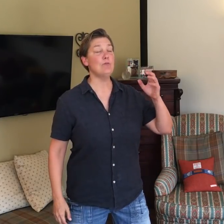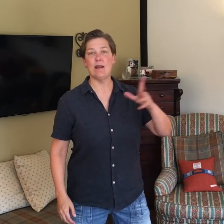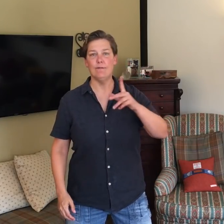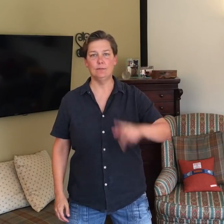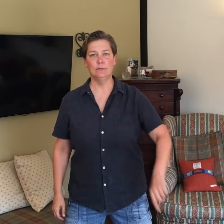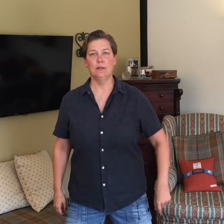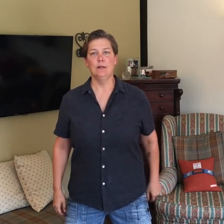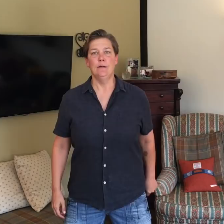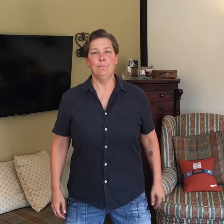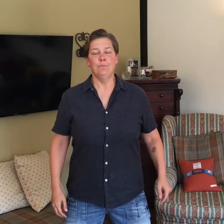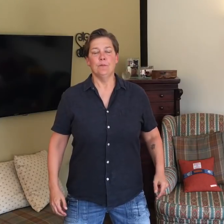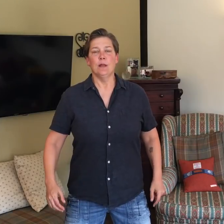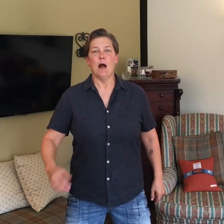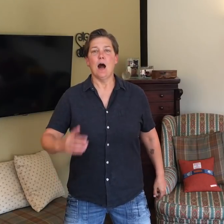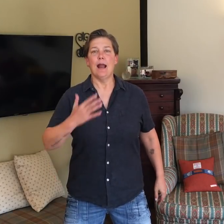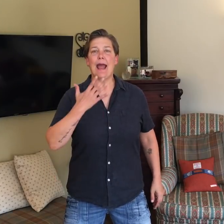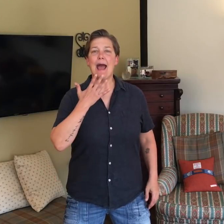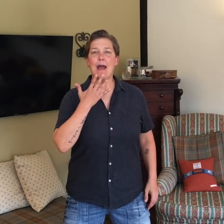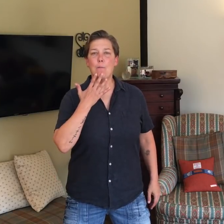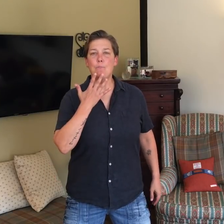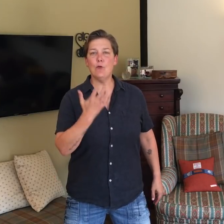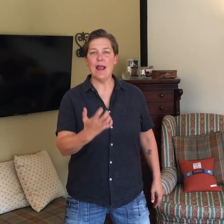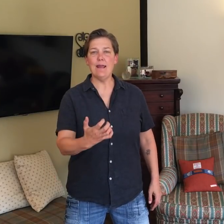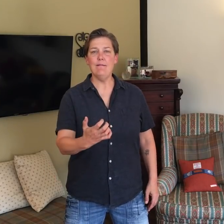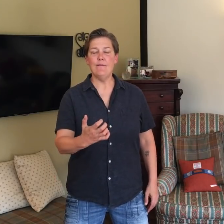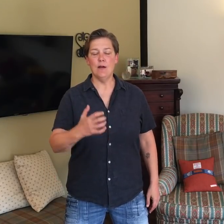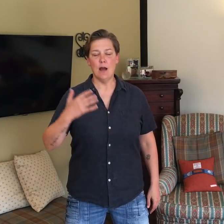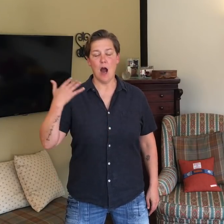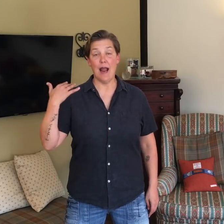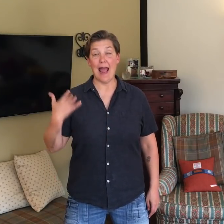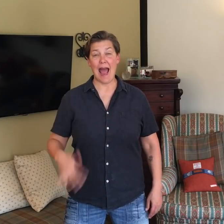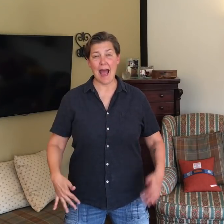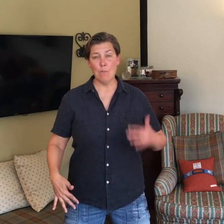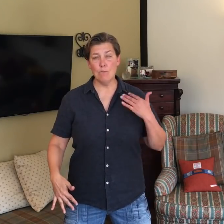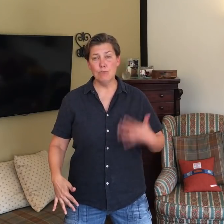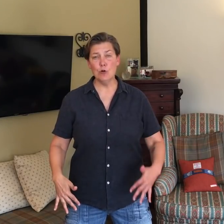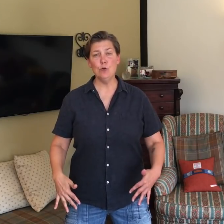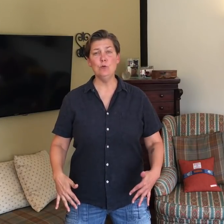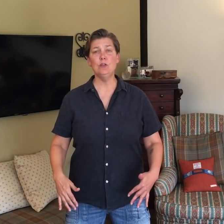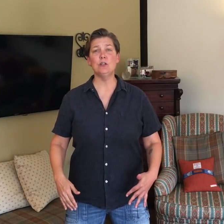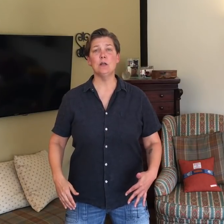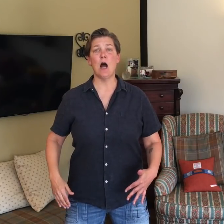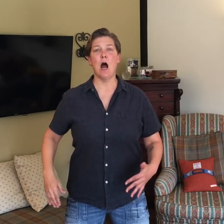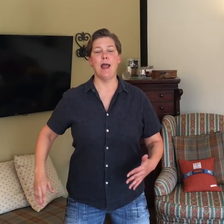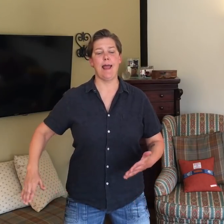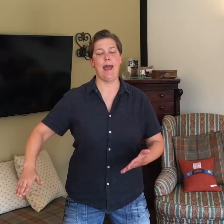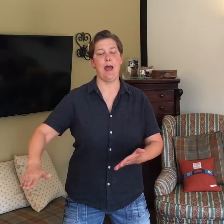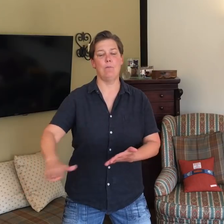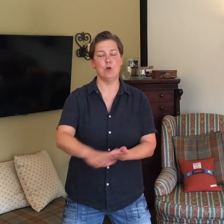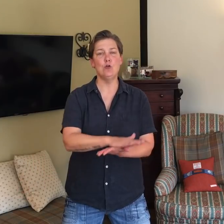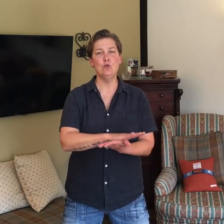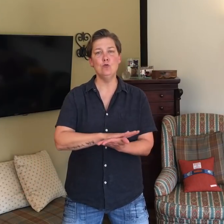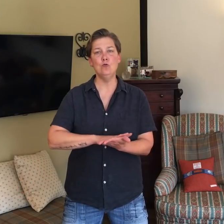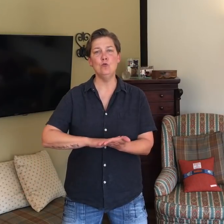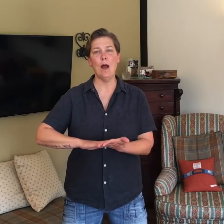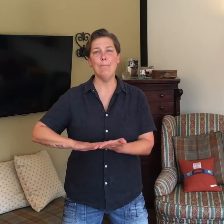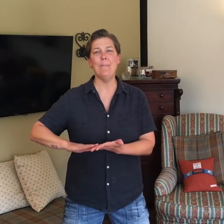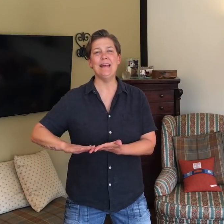brave. I am brave. I am bruised. I am who I'm meant